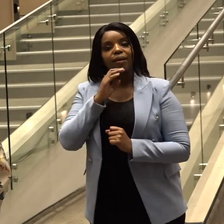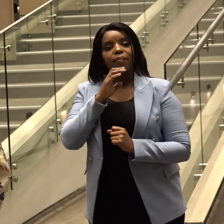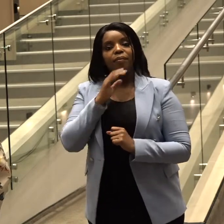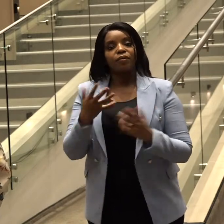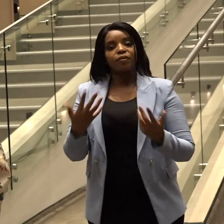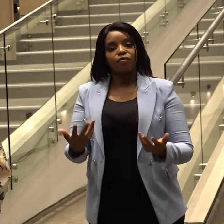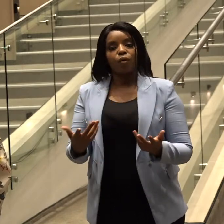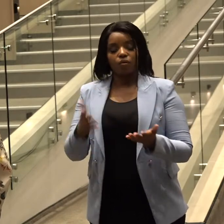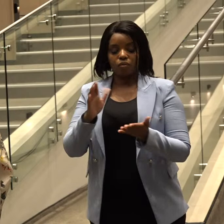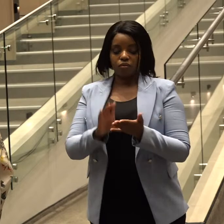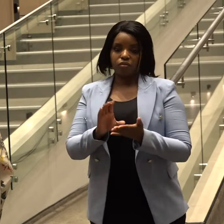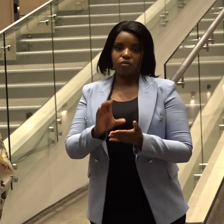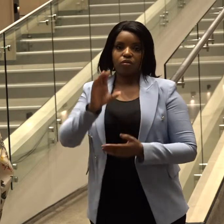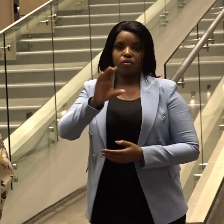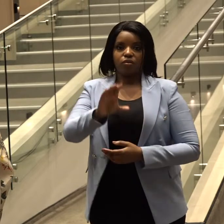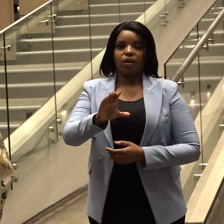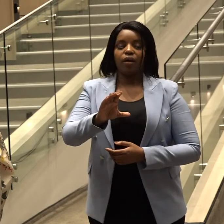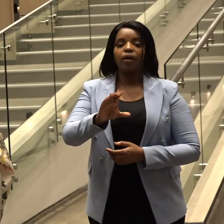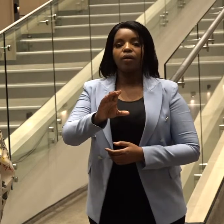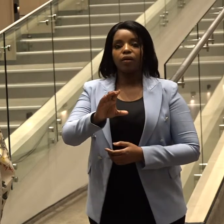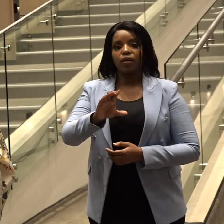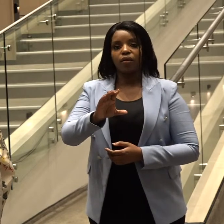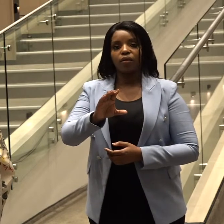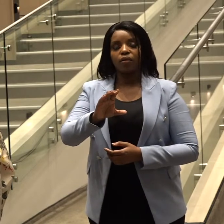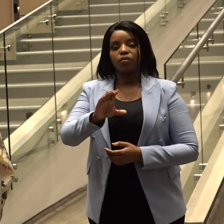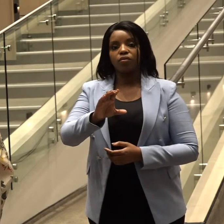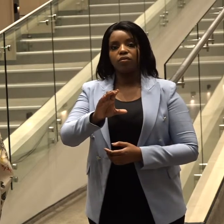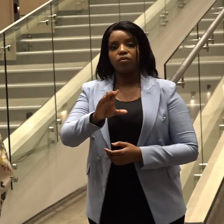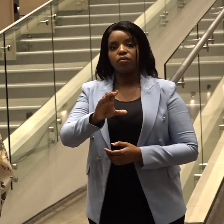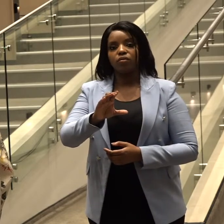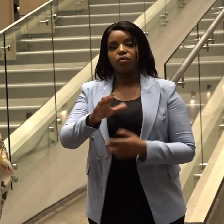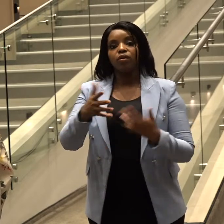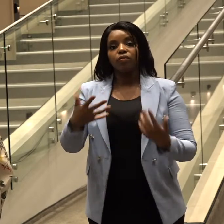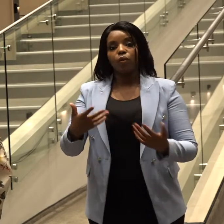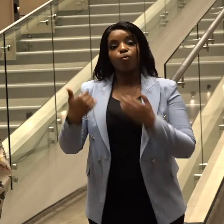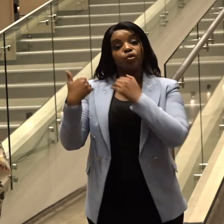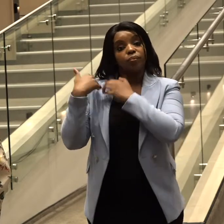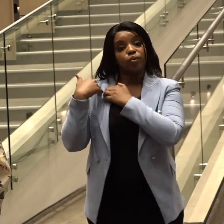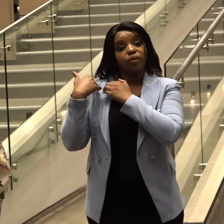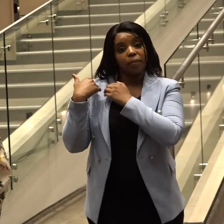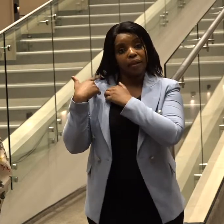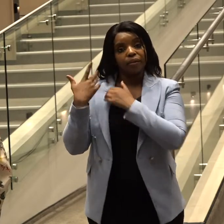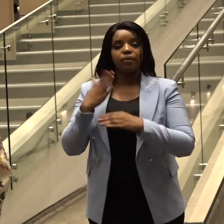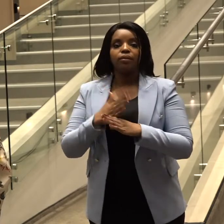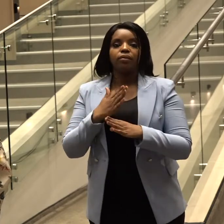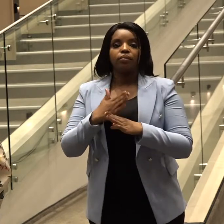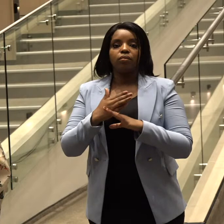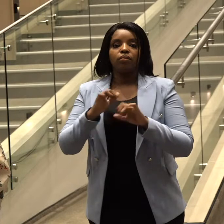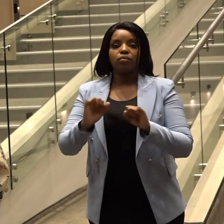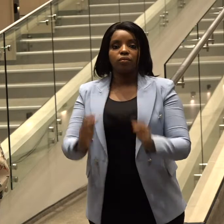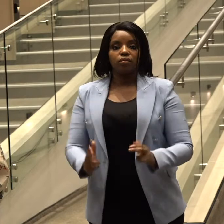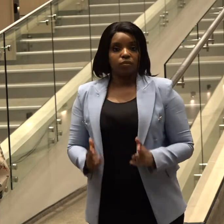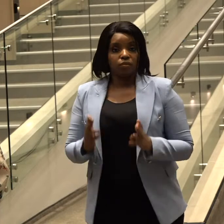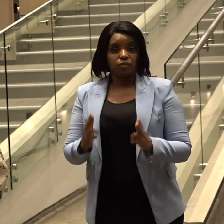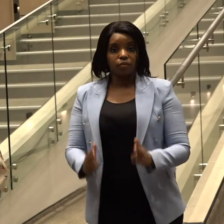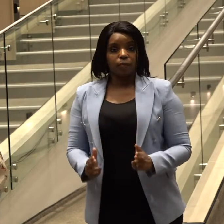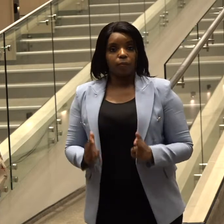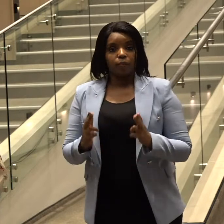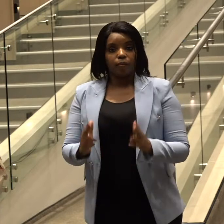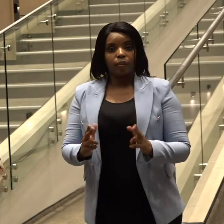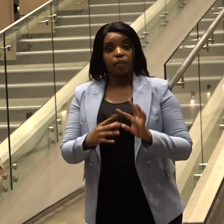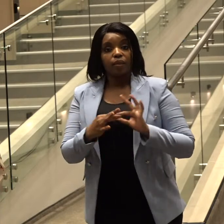the funding of the responsibilities and the functions of the Railway safety regulator as far